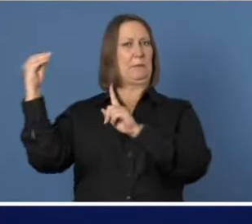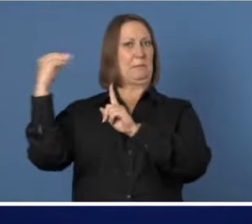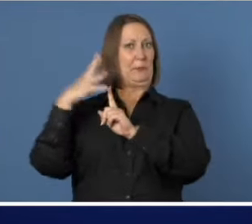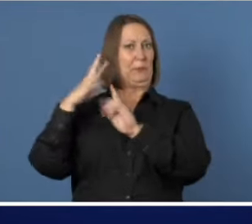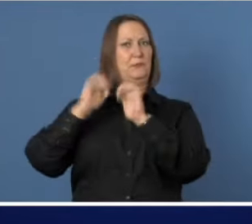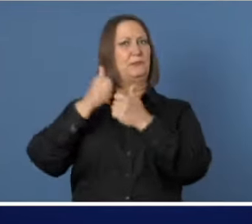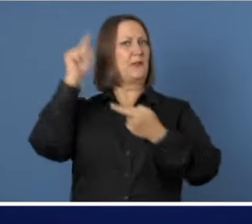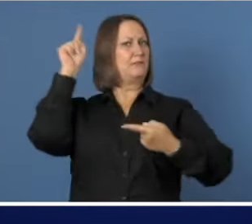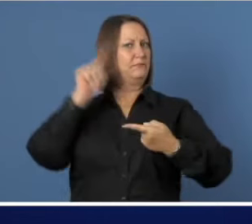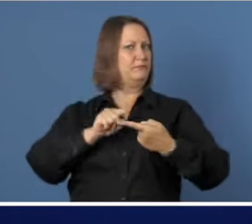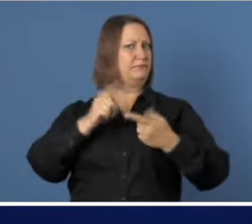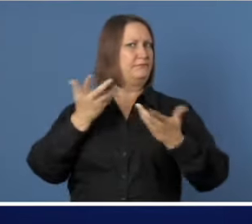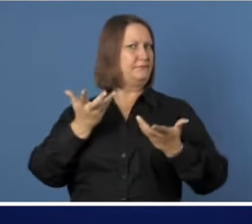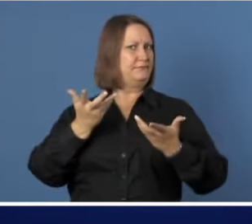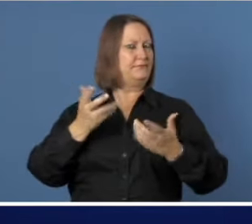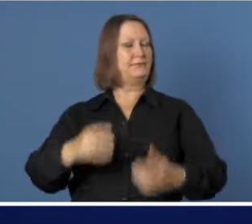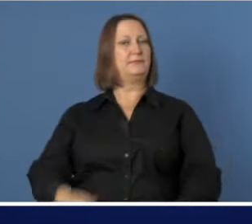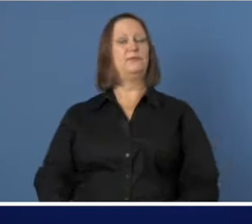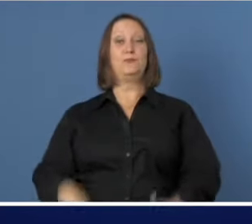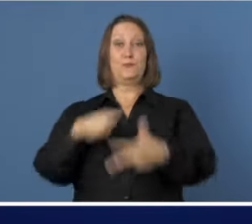Minimizing exposure to radiation.